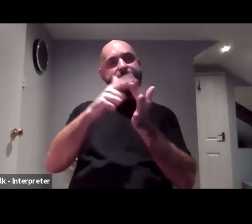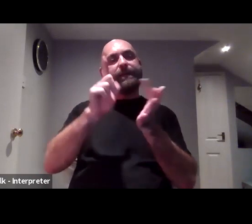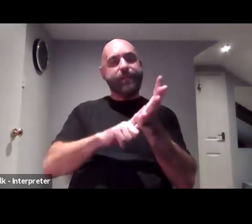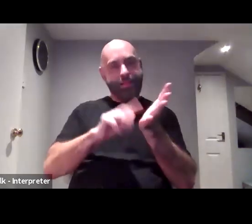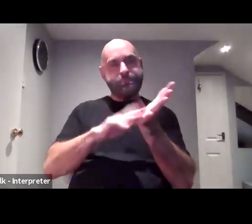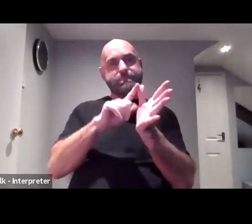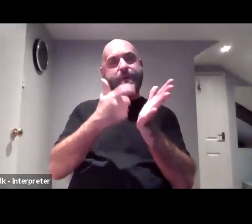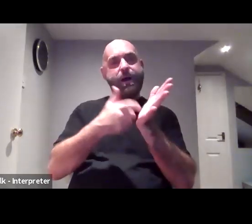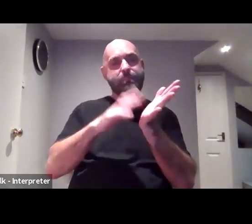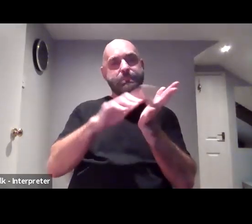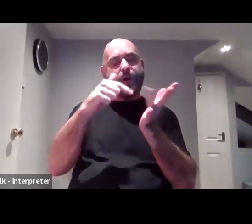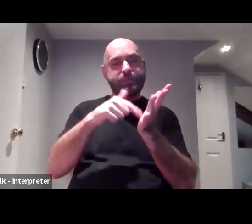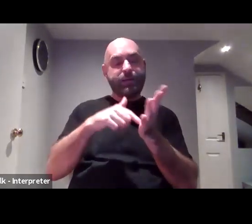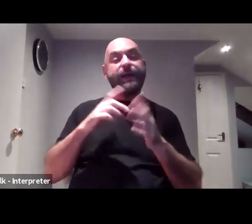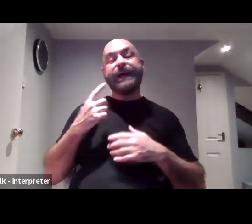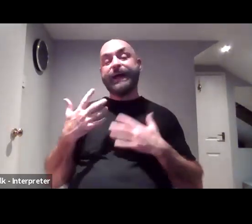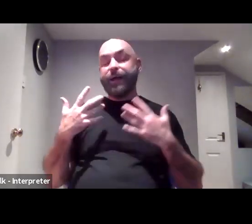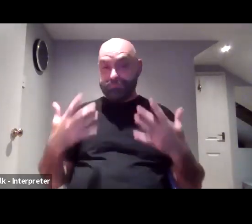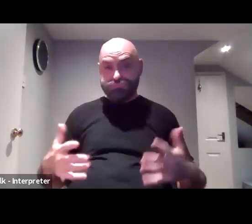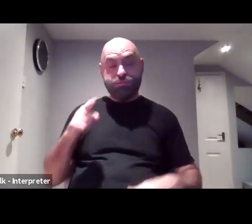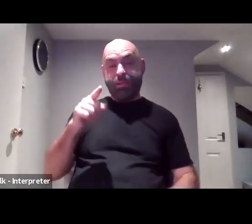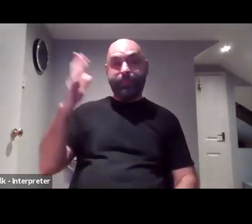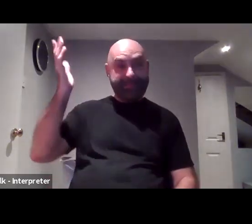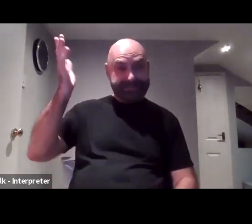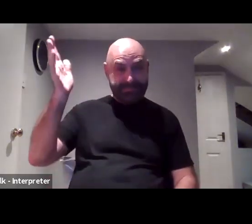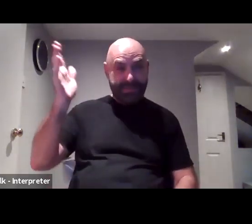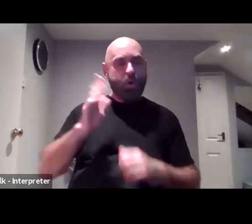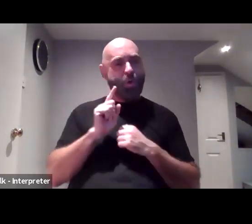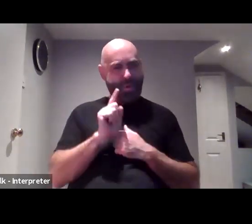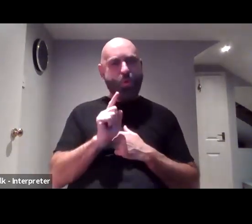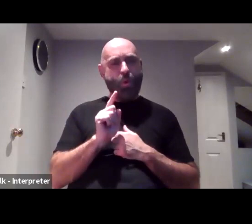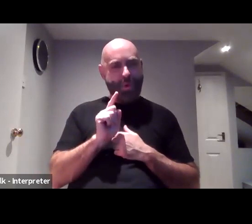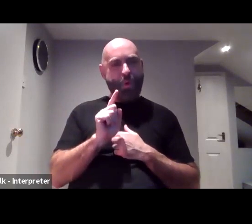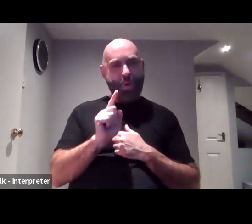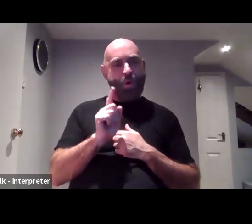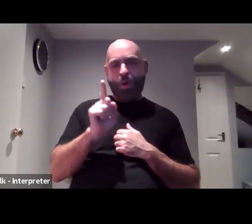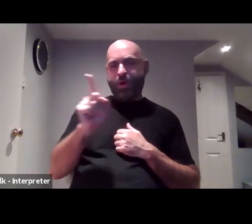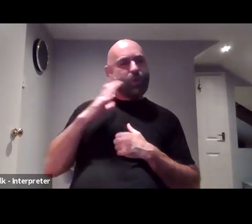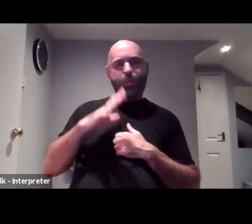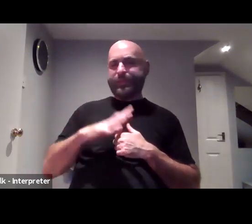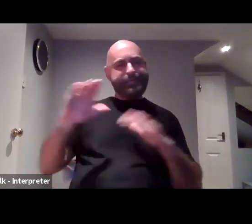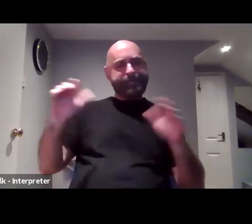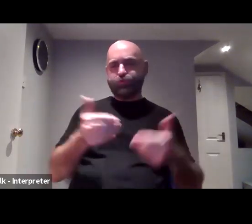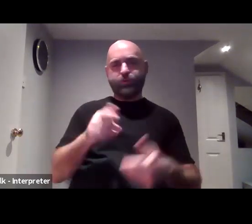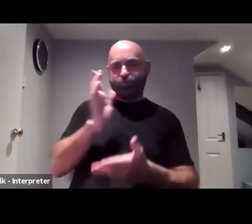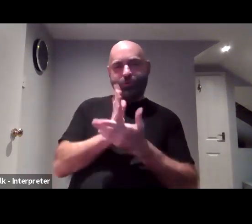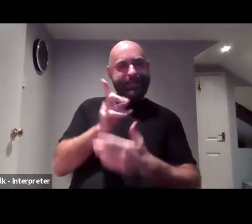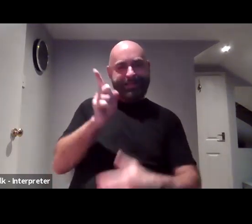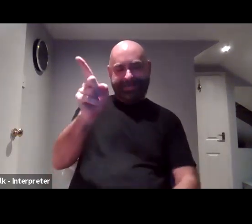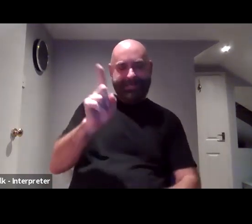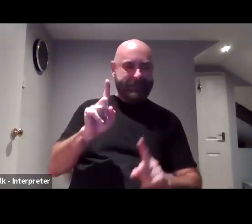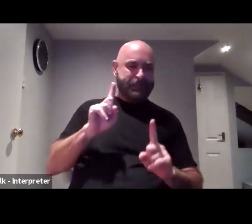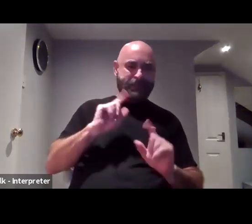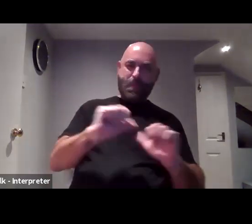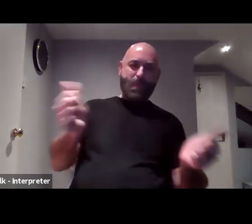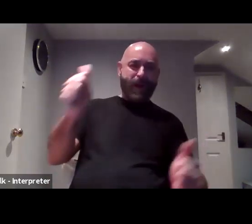If there was ever a speaker who did not need an introduction, we